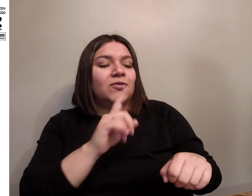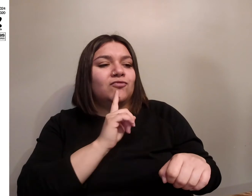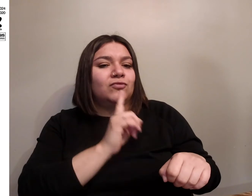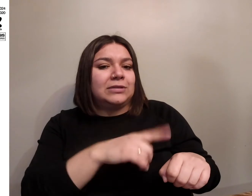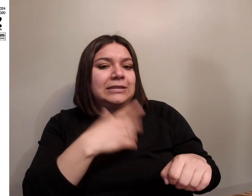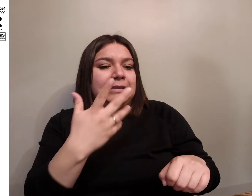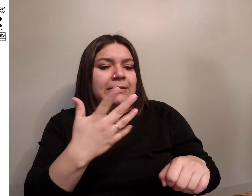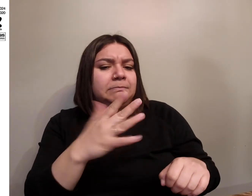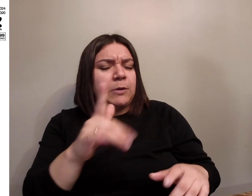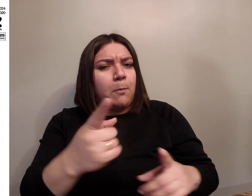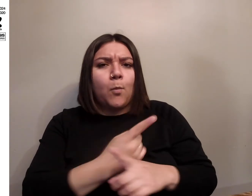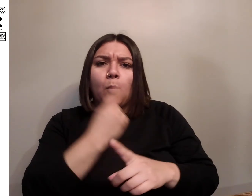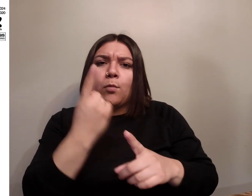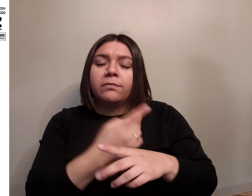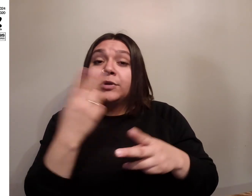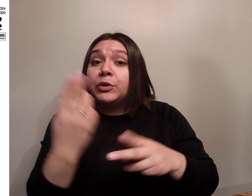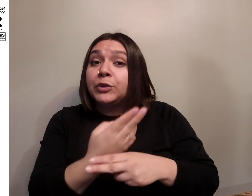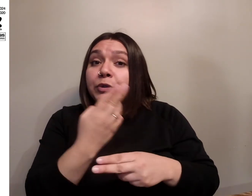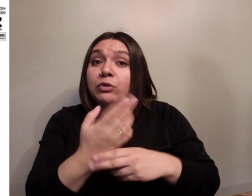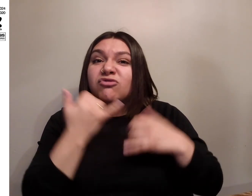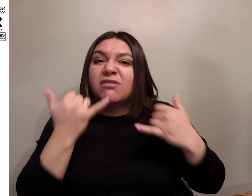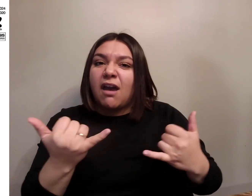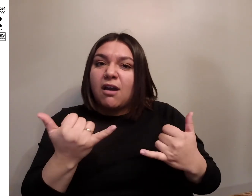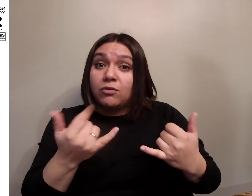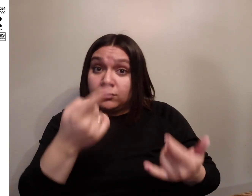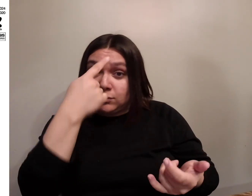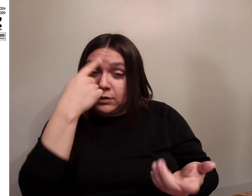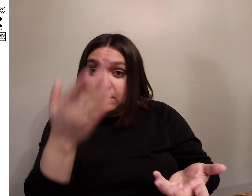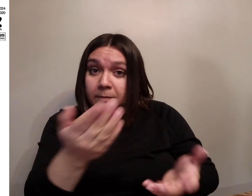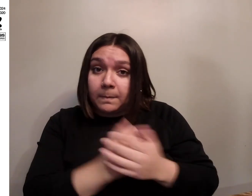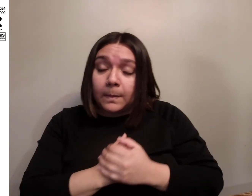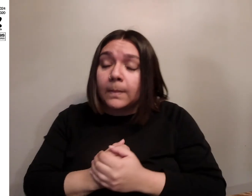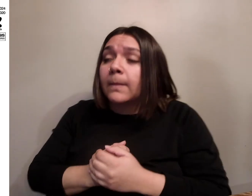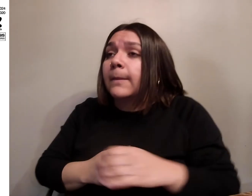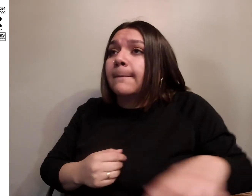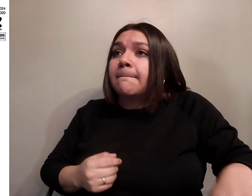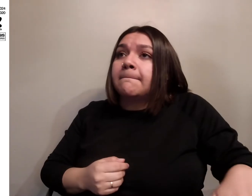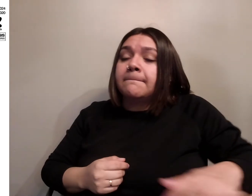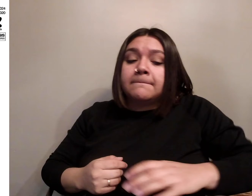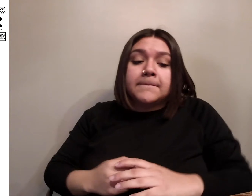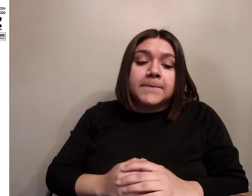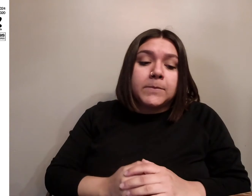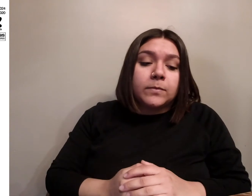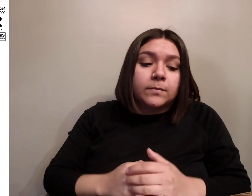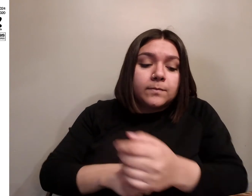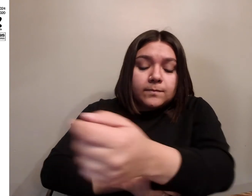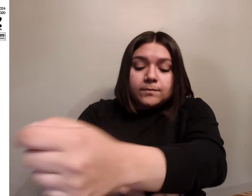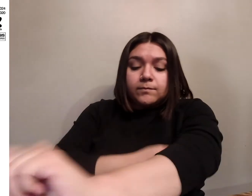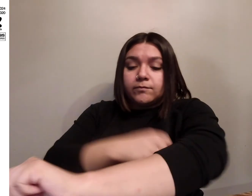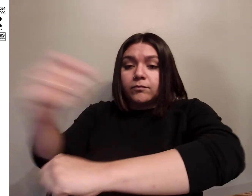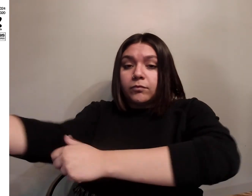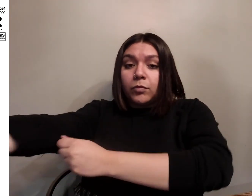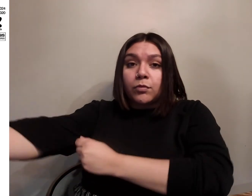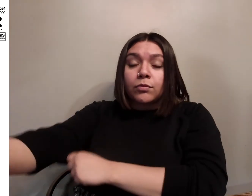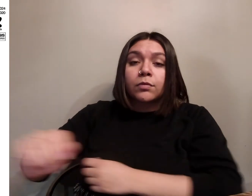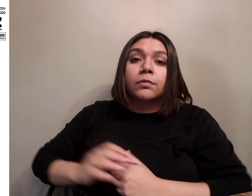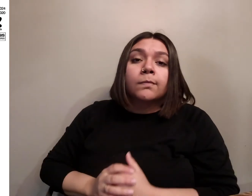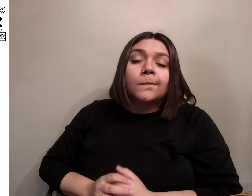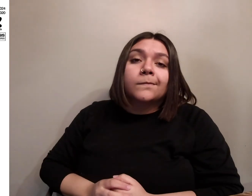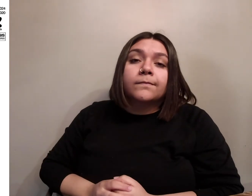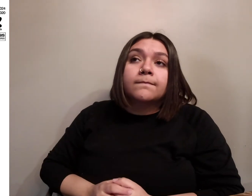think that term can aptly be used at the present time?